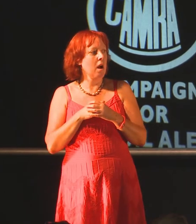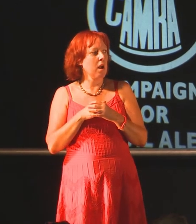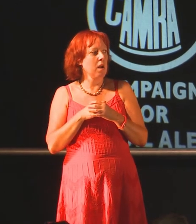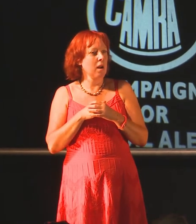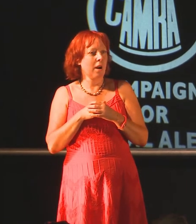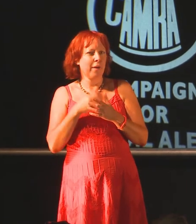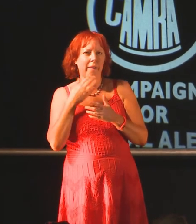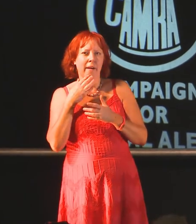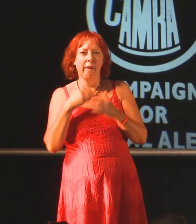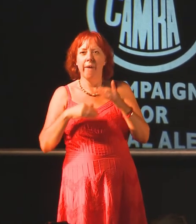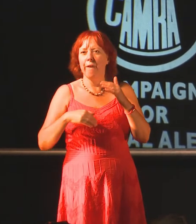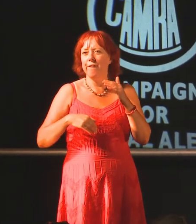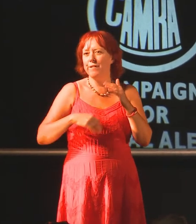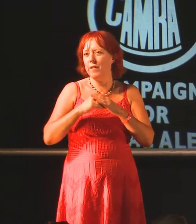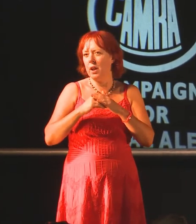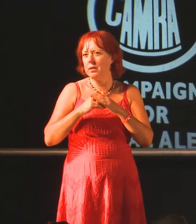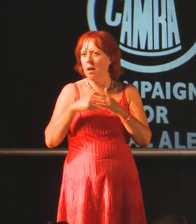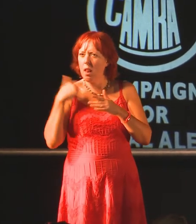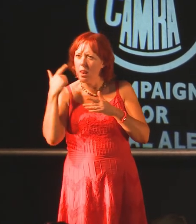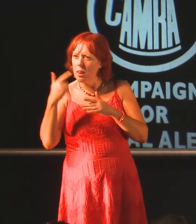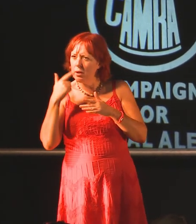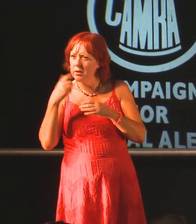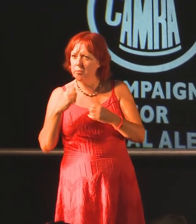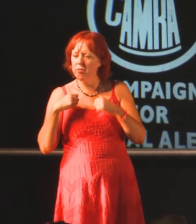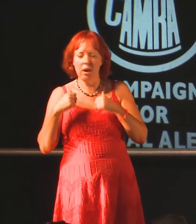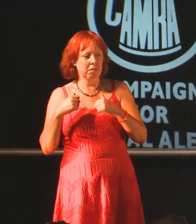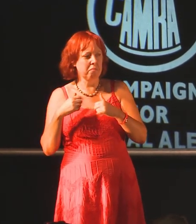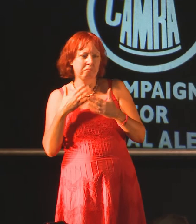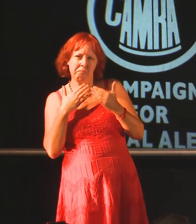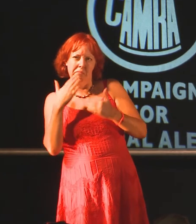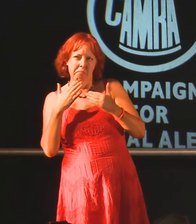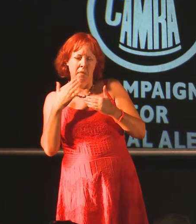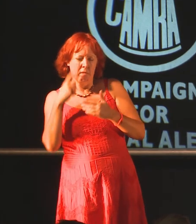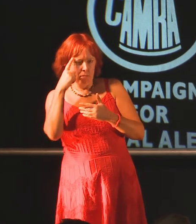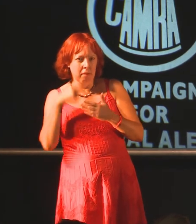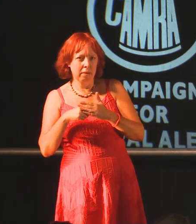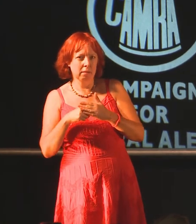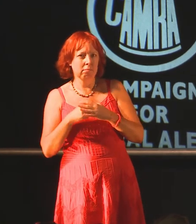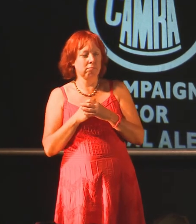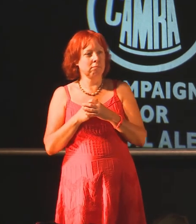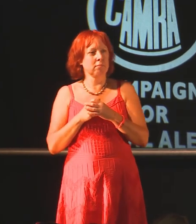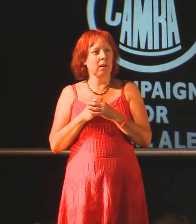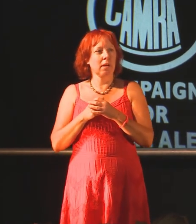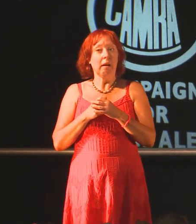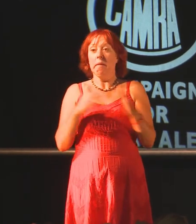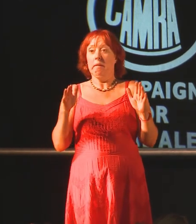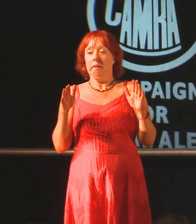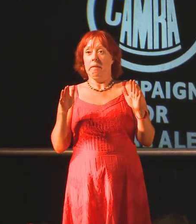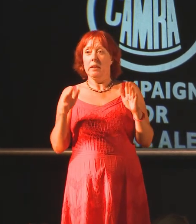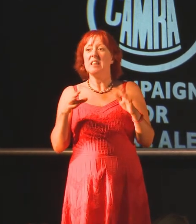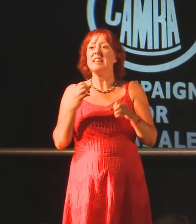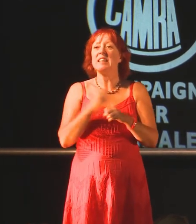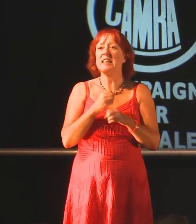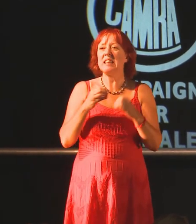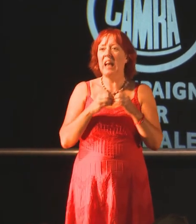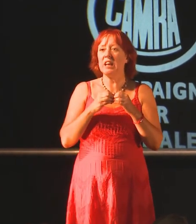It says Fuller's. Is that London Pride? I presume London Pride. Oh, I beg your pardon. It's